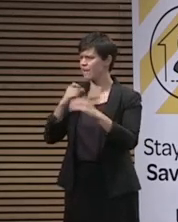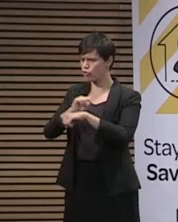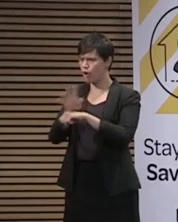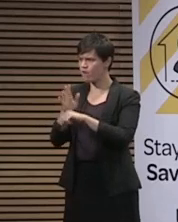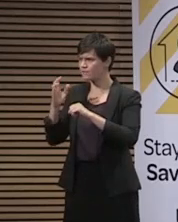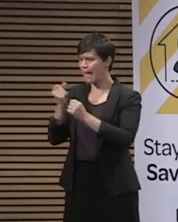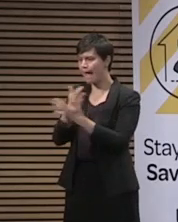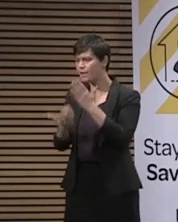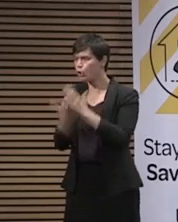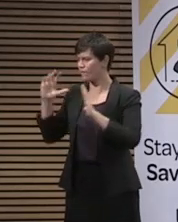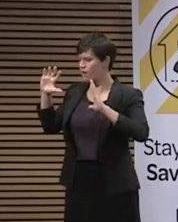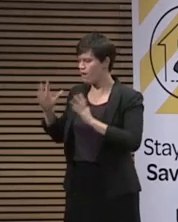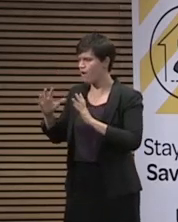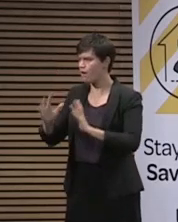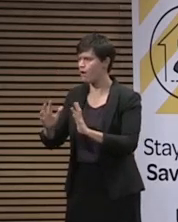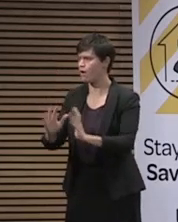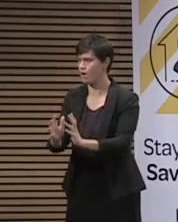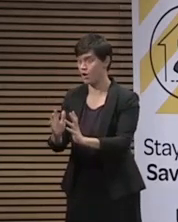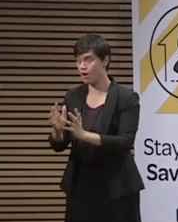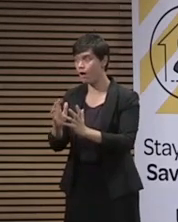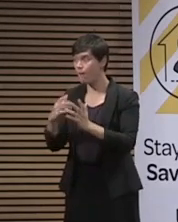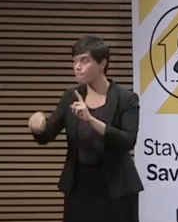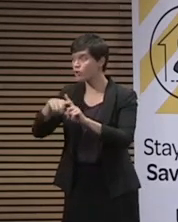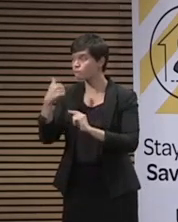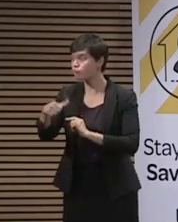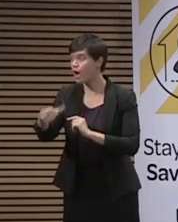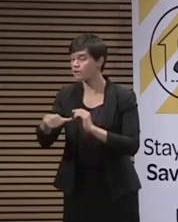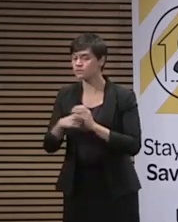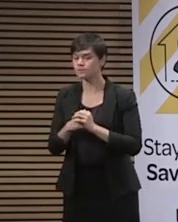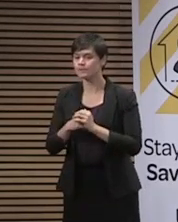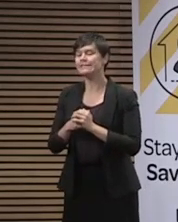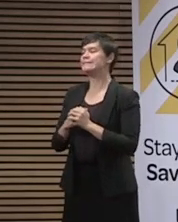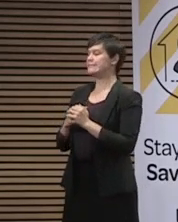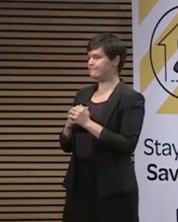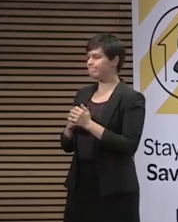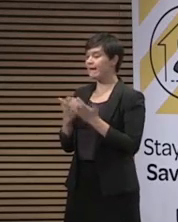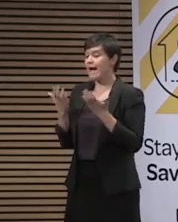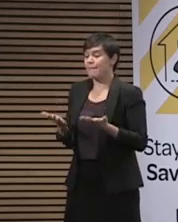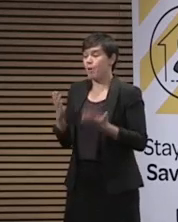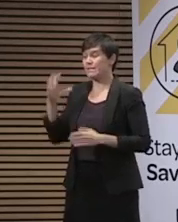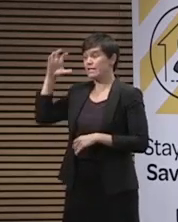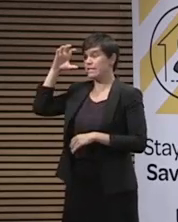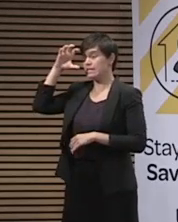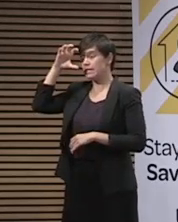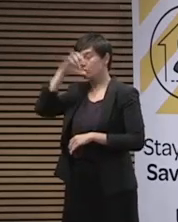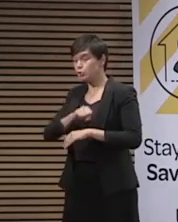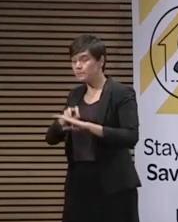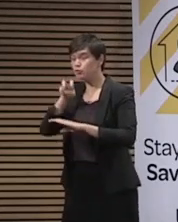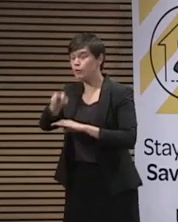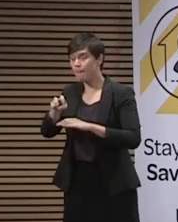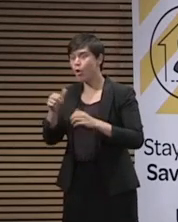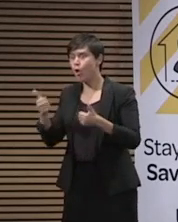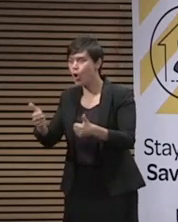discussion over what it is our case numbers might be telling us at present, and none of us are willing to draw any conclusions at this early